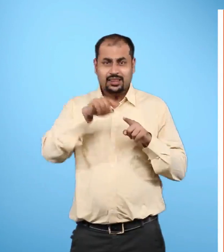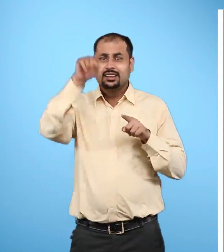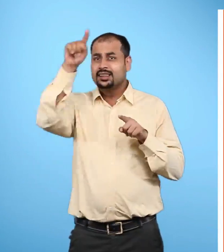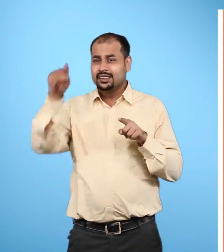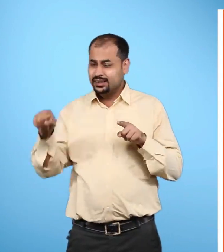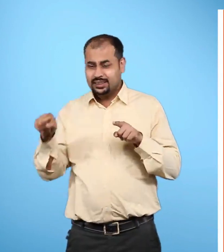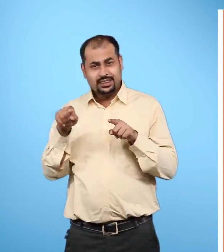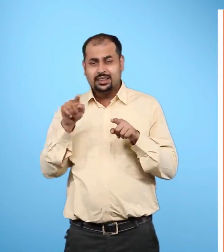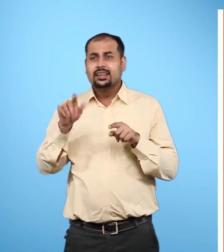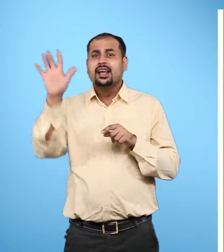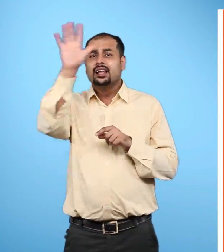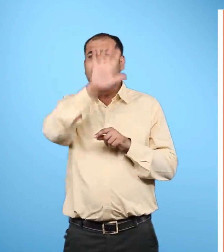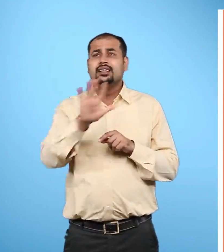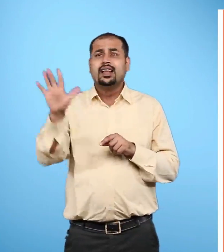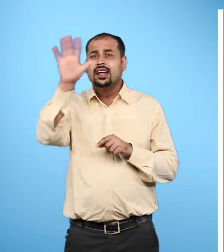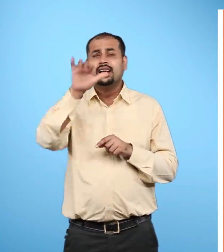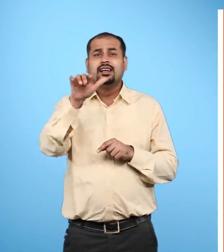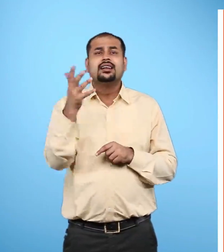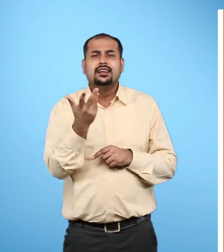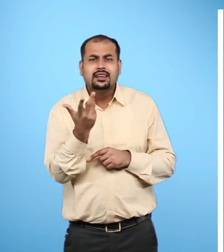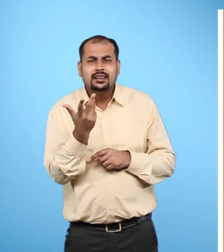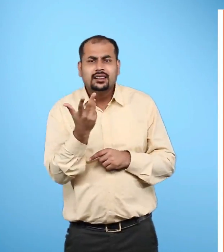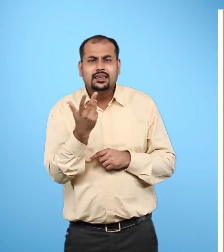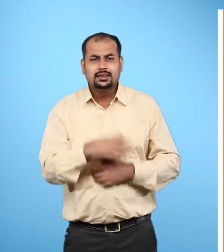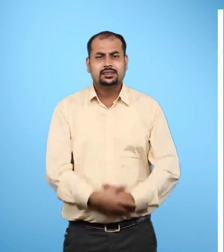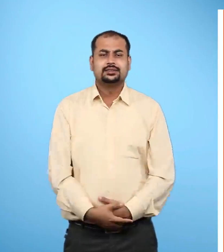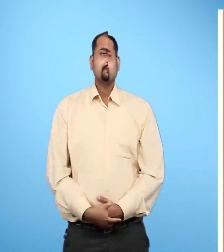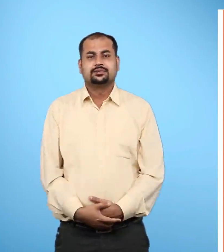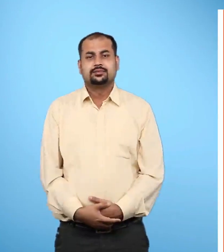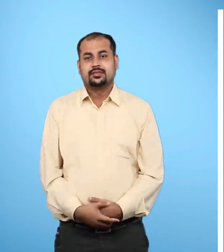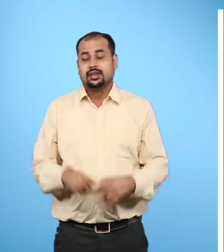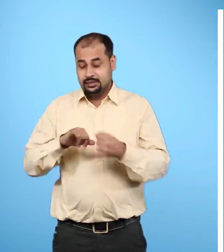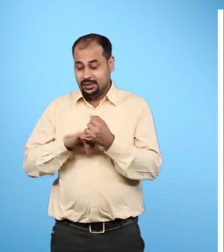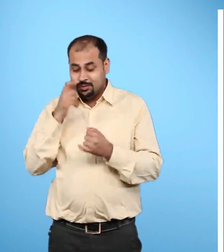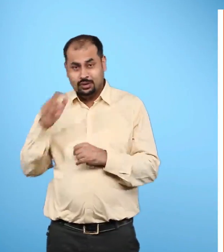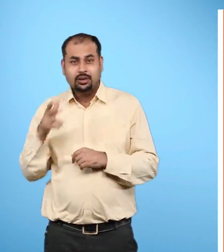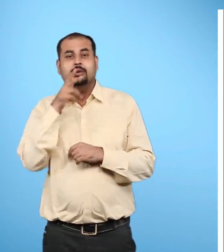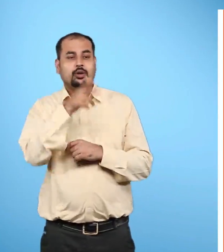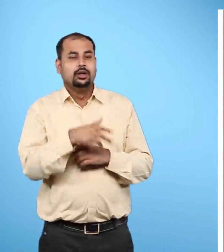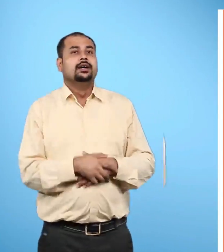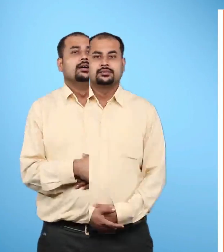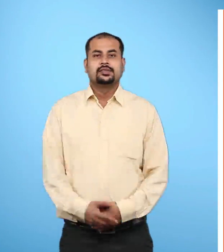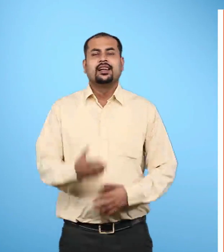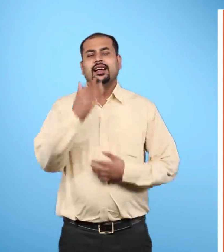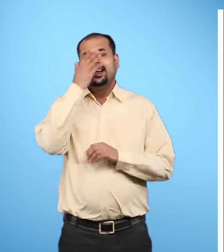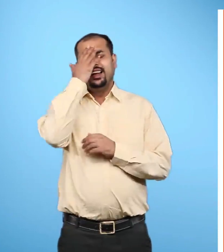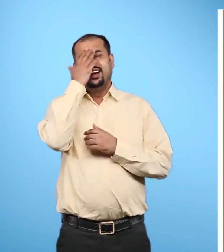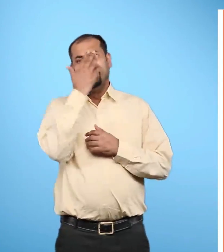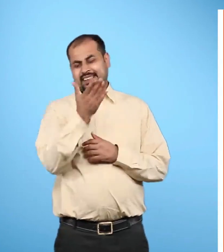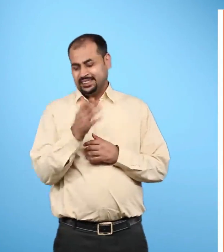about the red triangle?" Sadiq replies, "Ah,